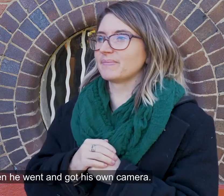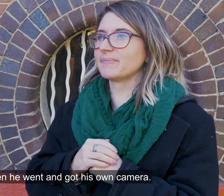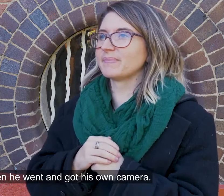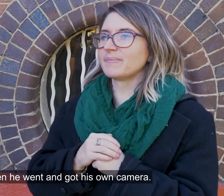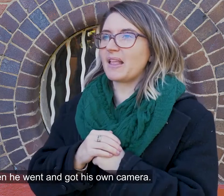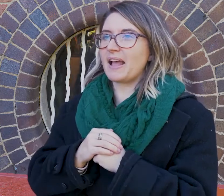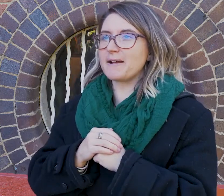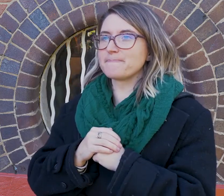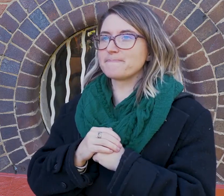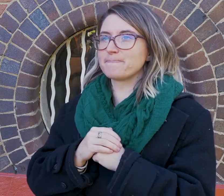camera.